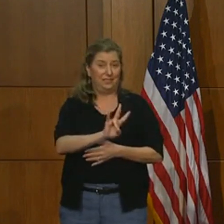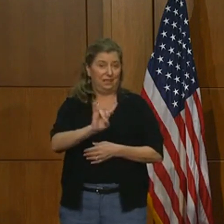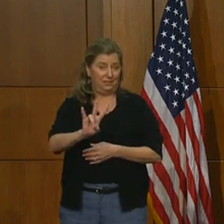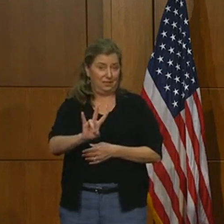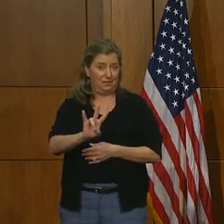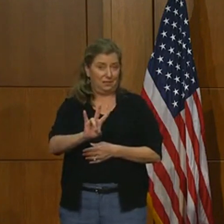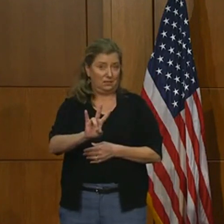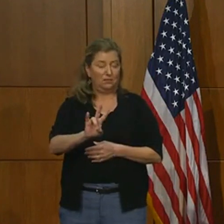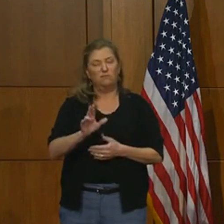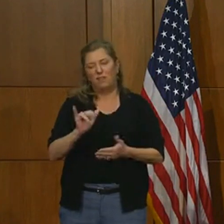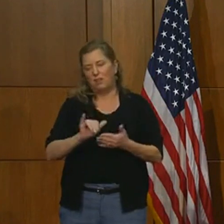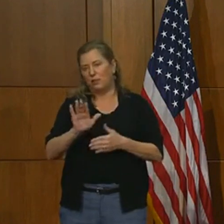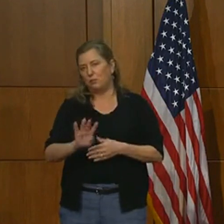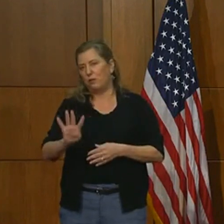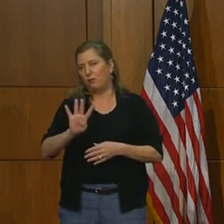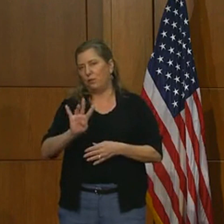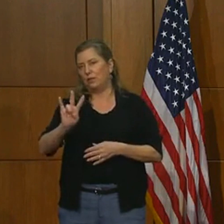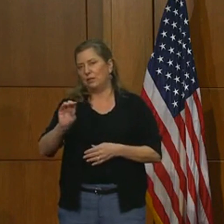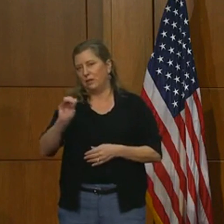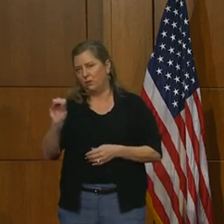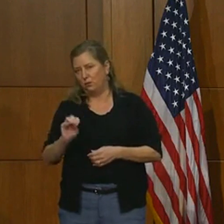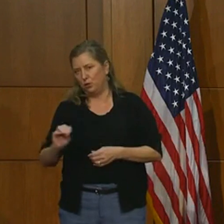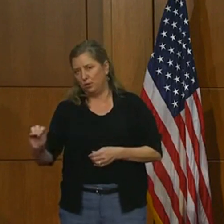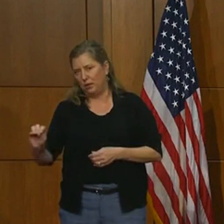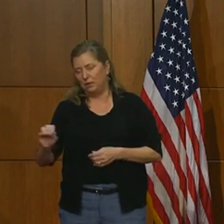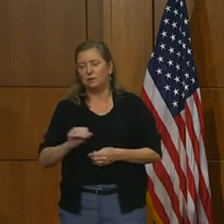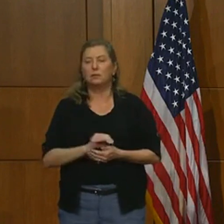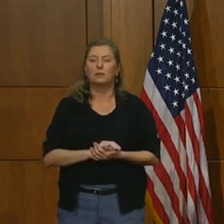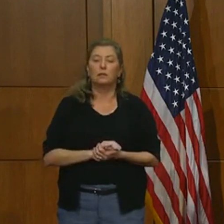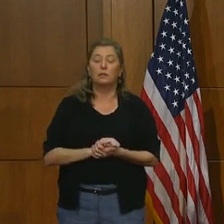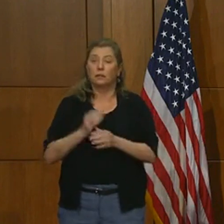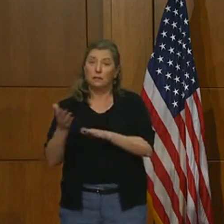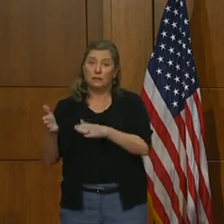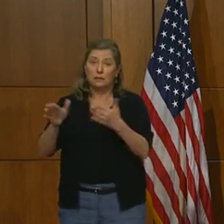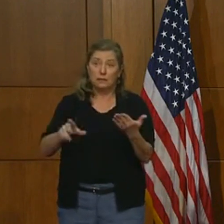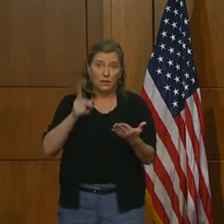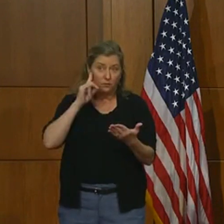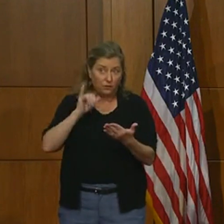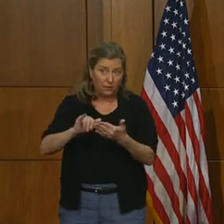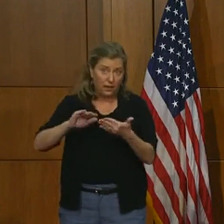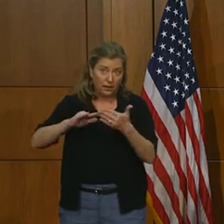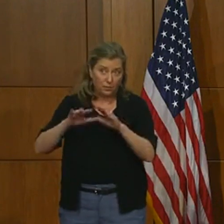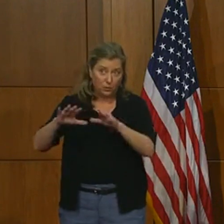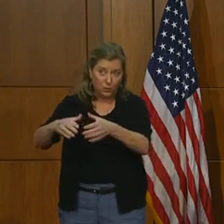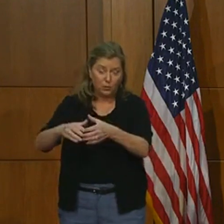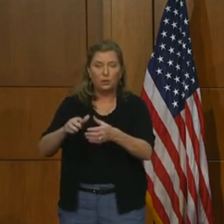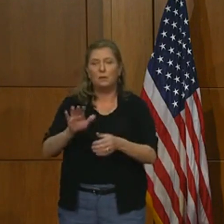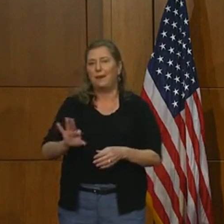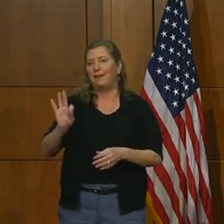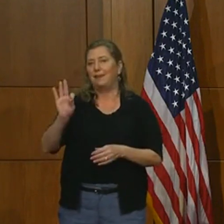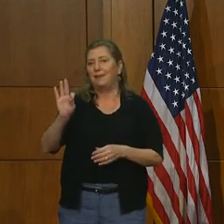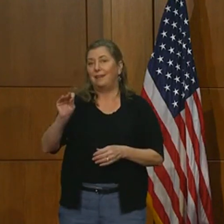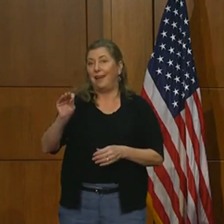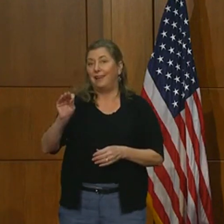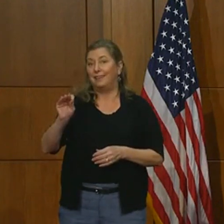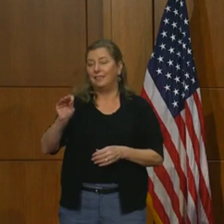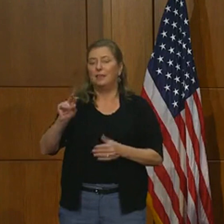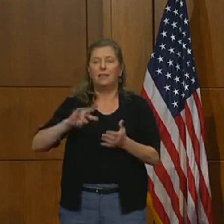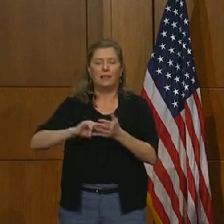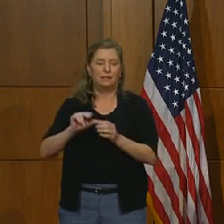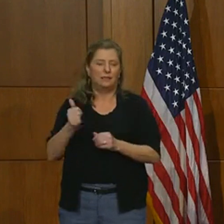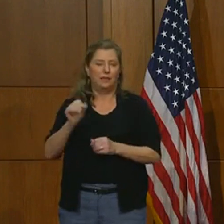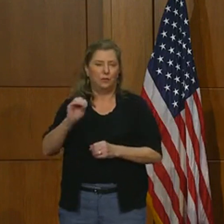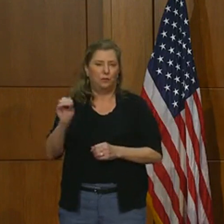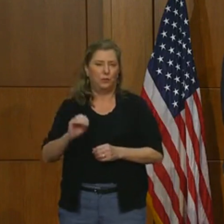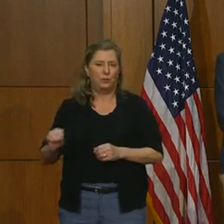10,977, or about 47%, and the deaths in that community at 90, which is about